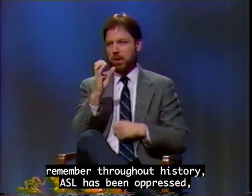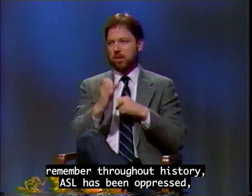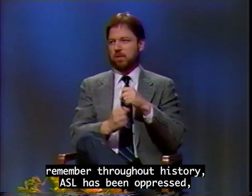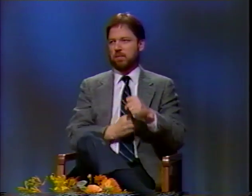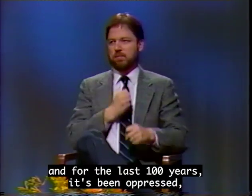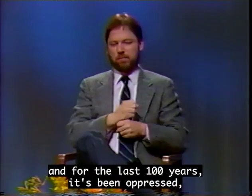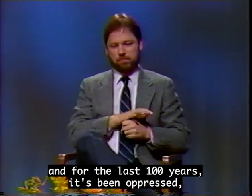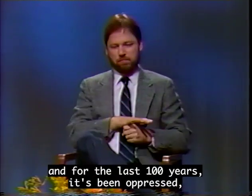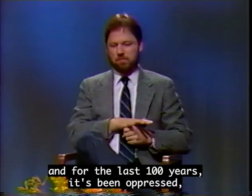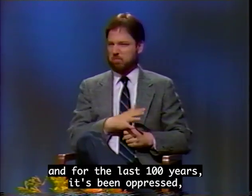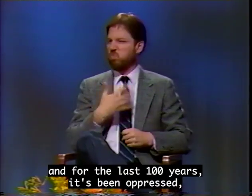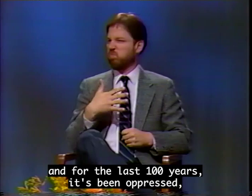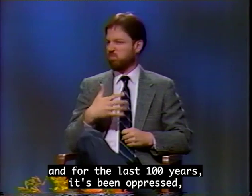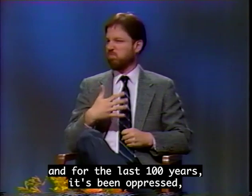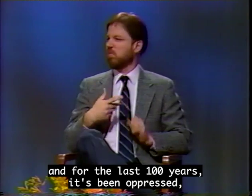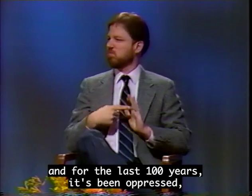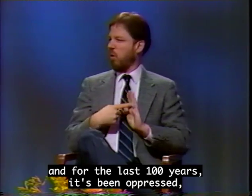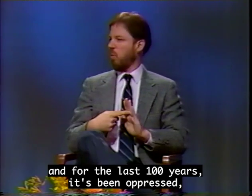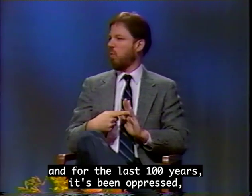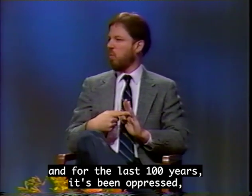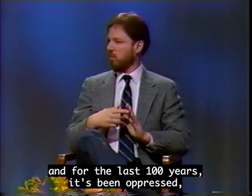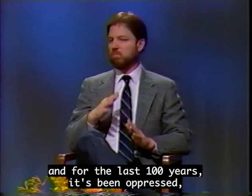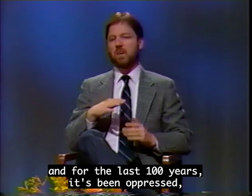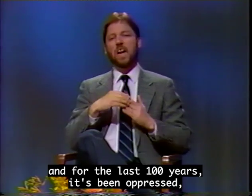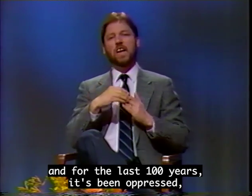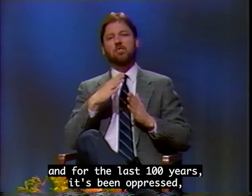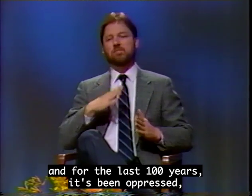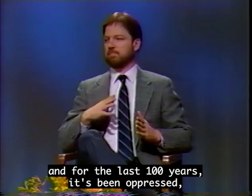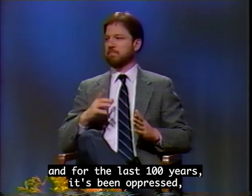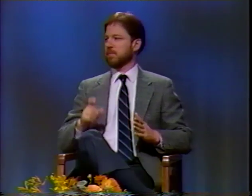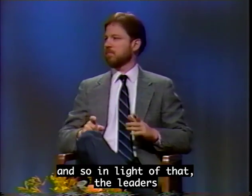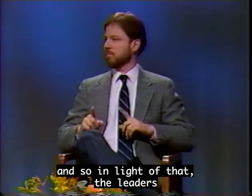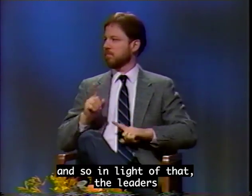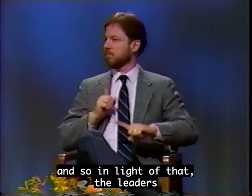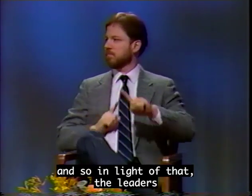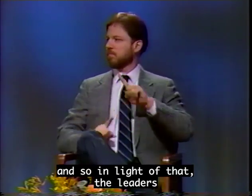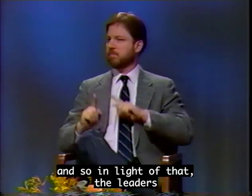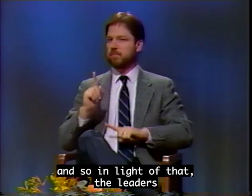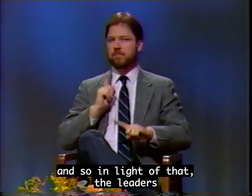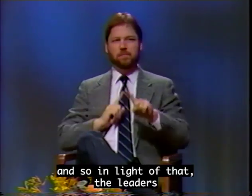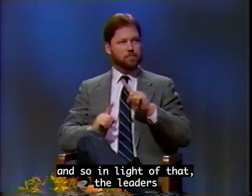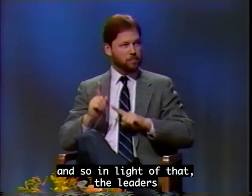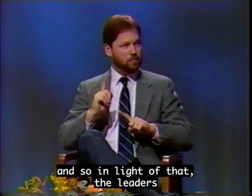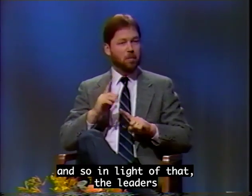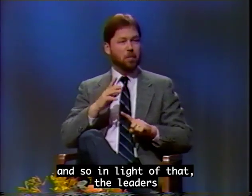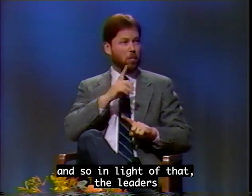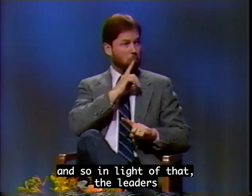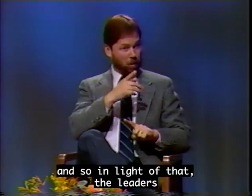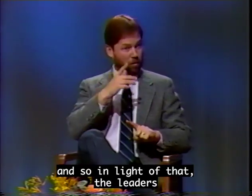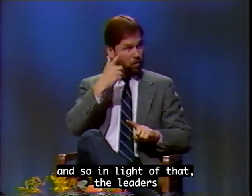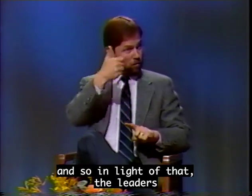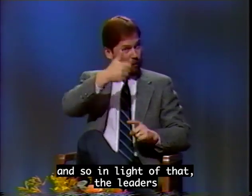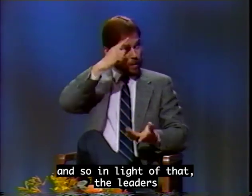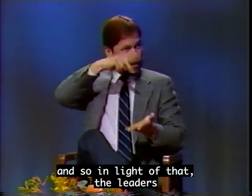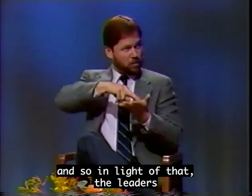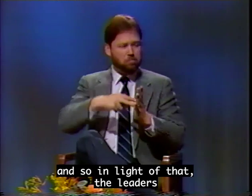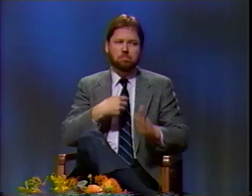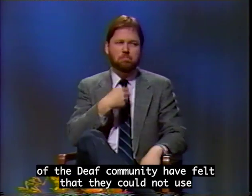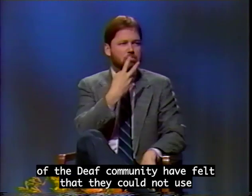oppressed, and for the last 100 years, it's been oppressed. And so, in light of that, the leaders of